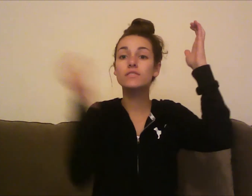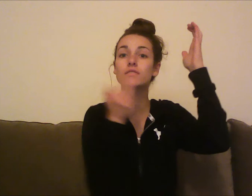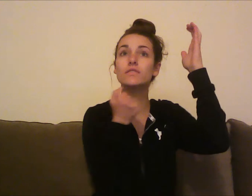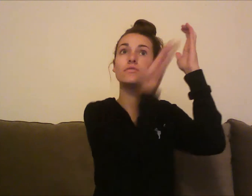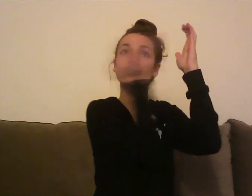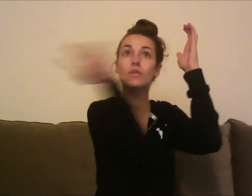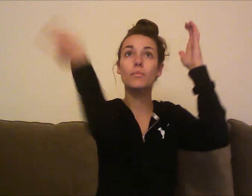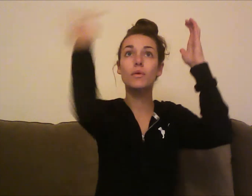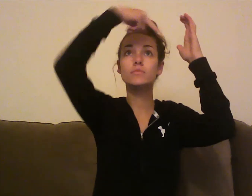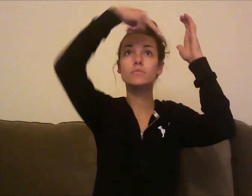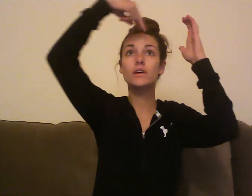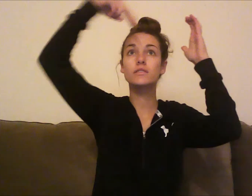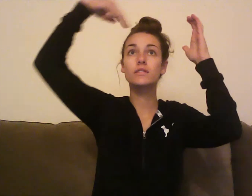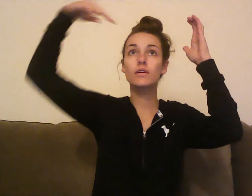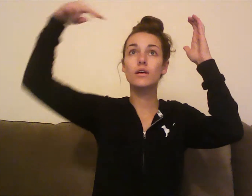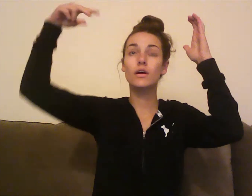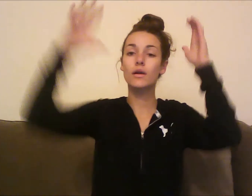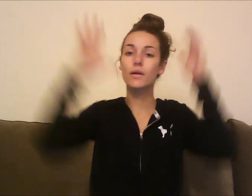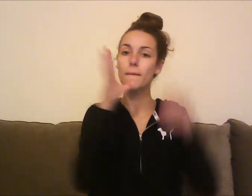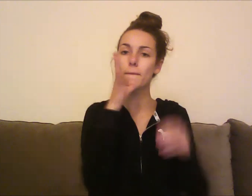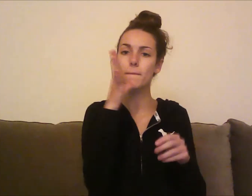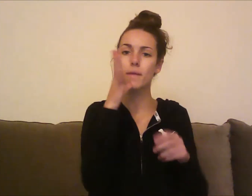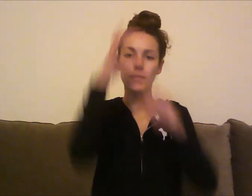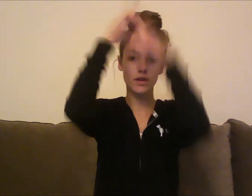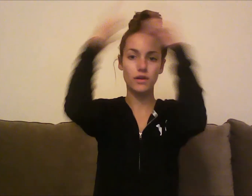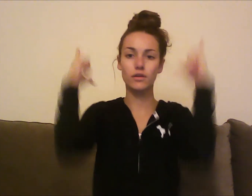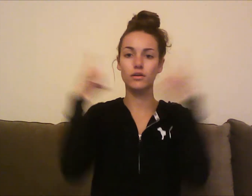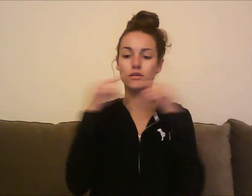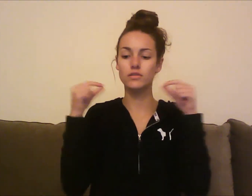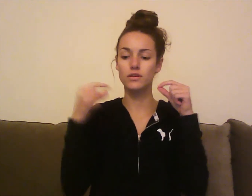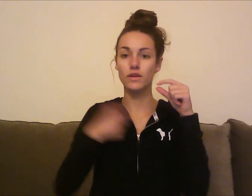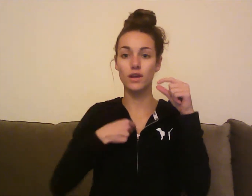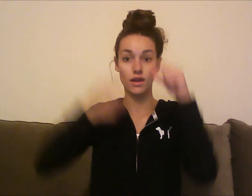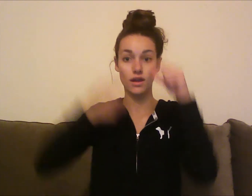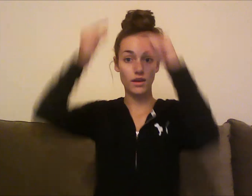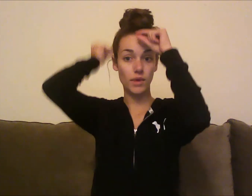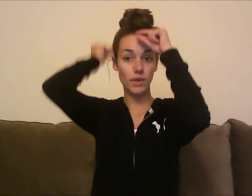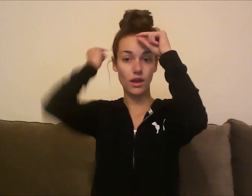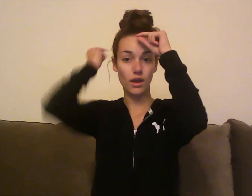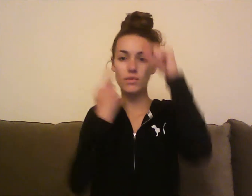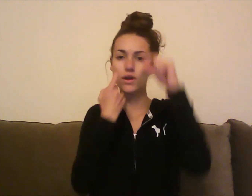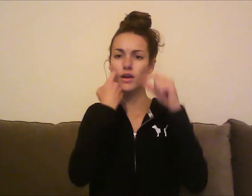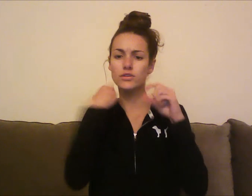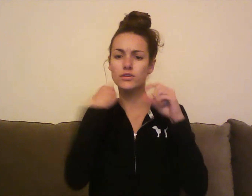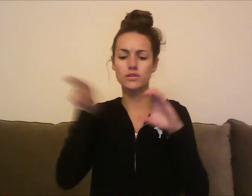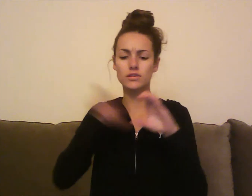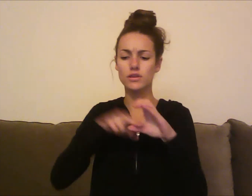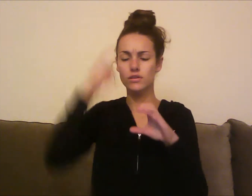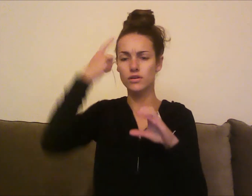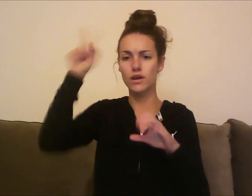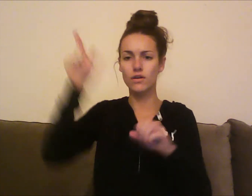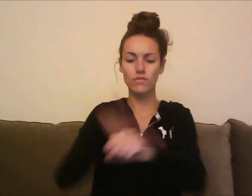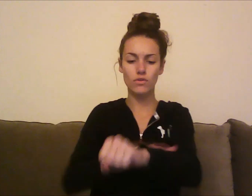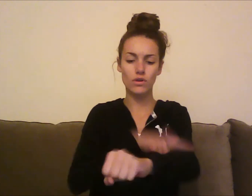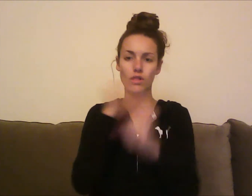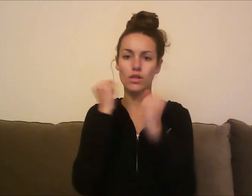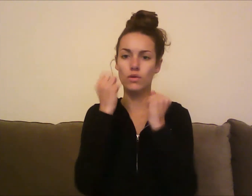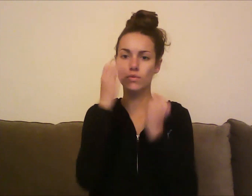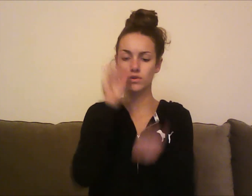of sugar plums that are dancing in their heads. And Mama in her kerchief, and me in my cap, had just settled our brains for a long winter's